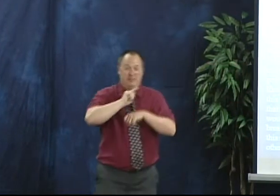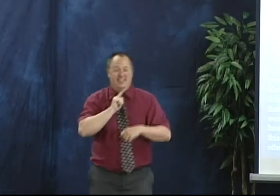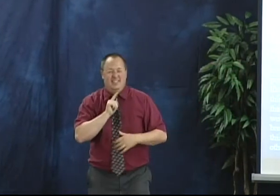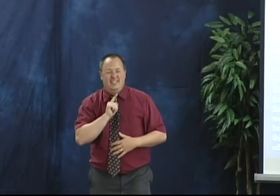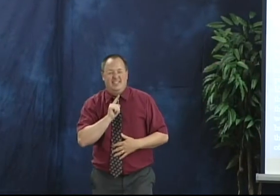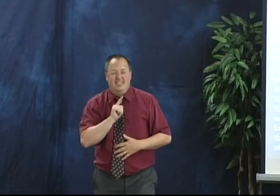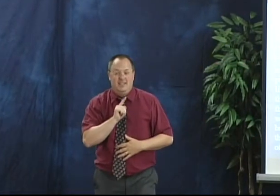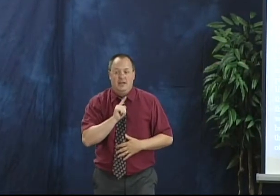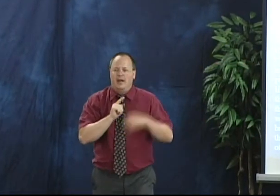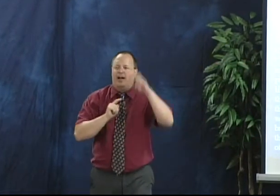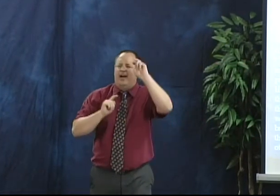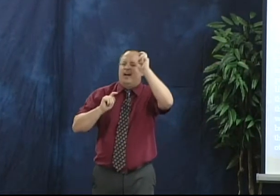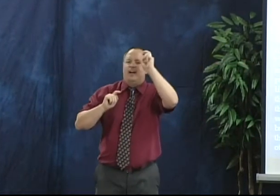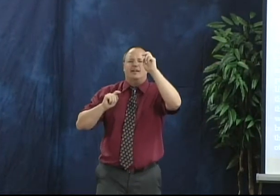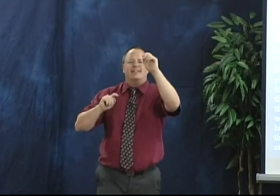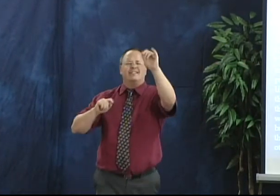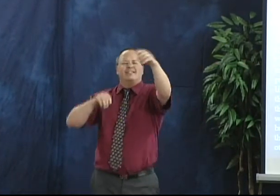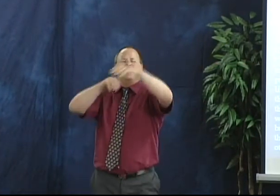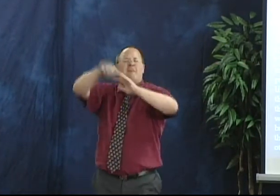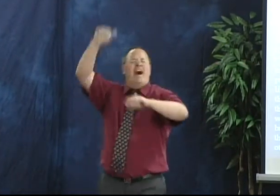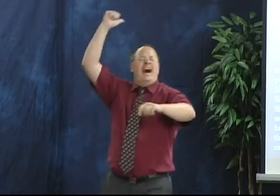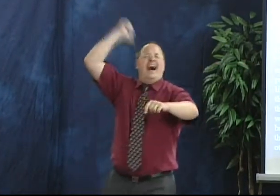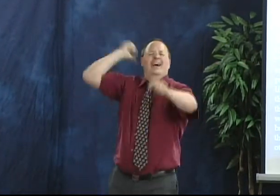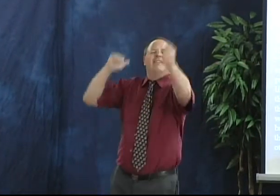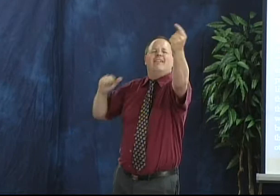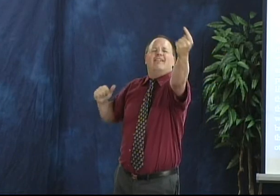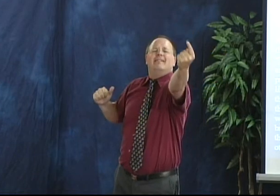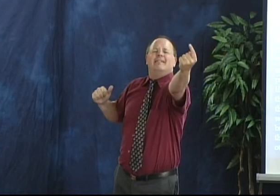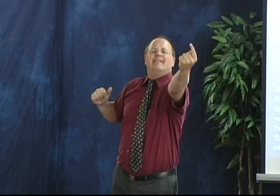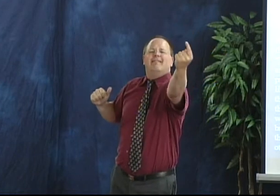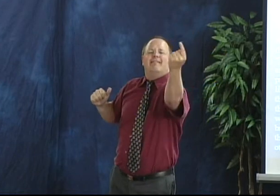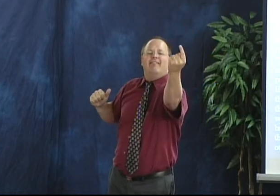The tax collector entered the temple